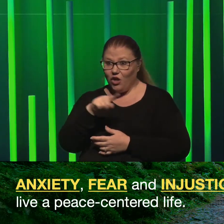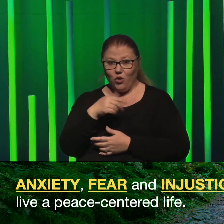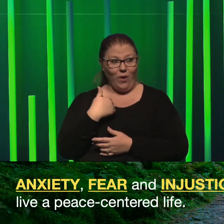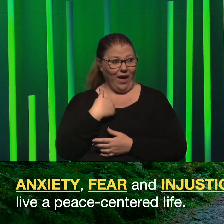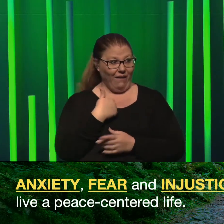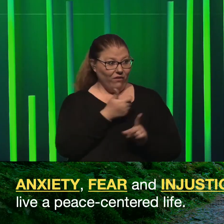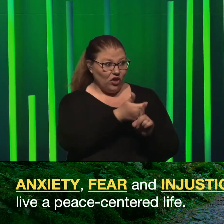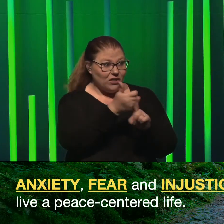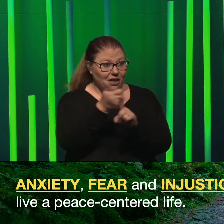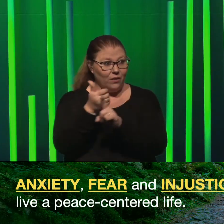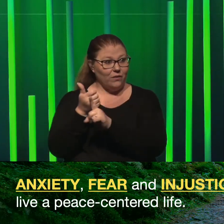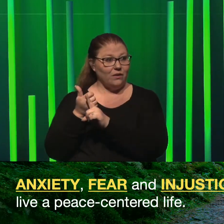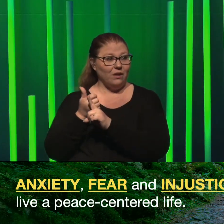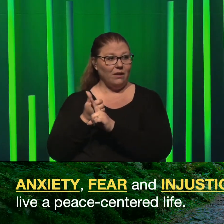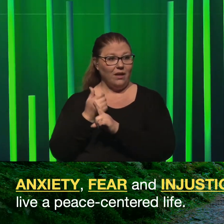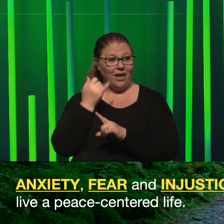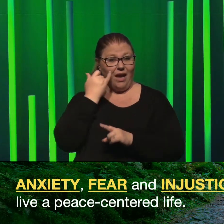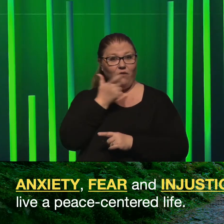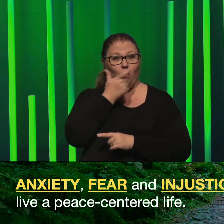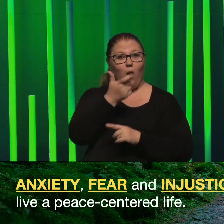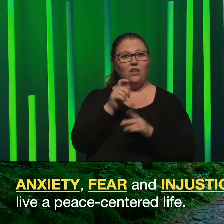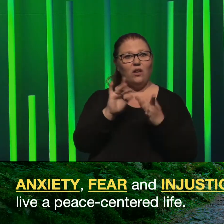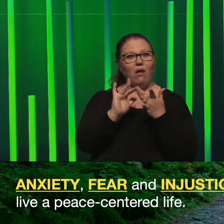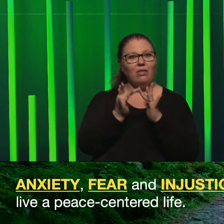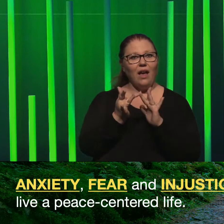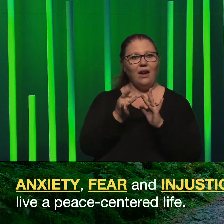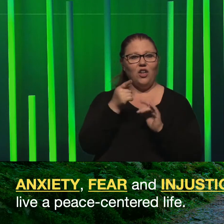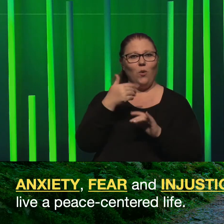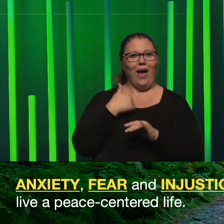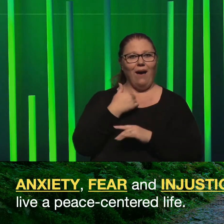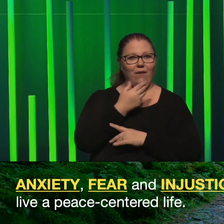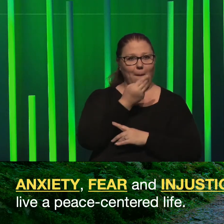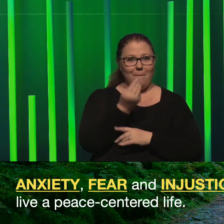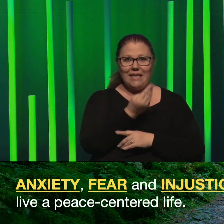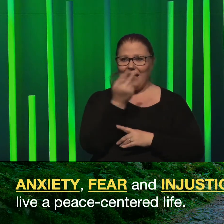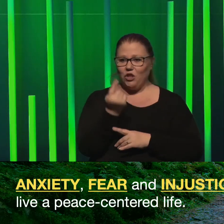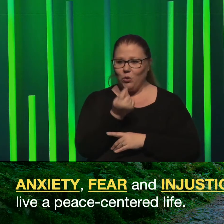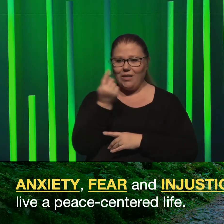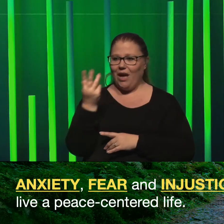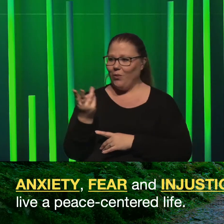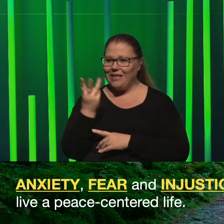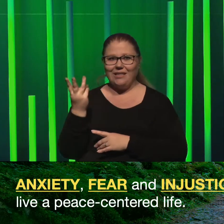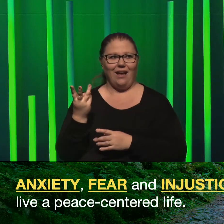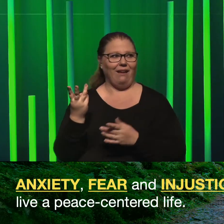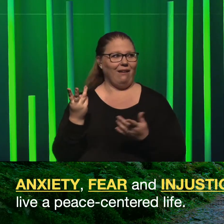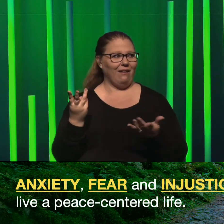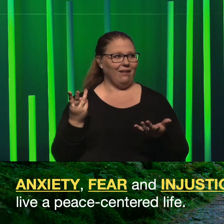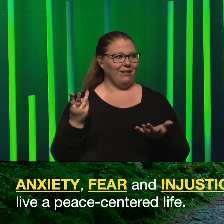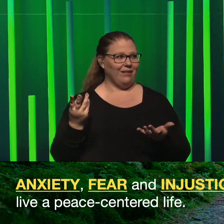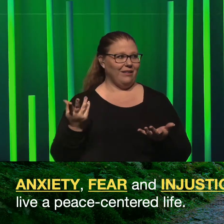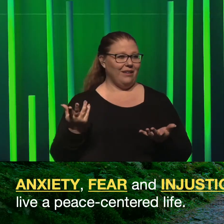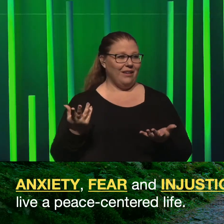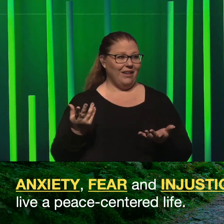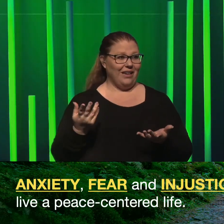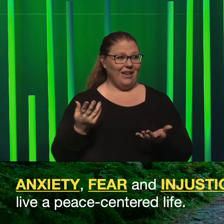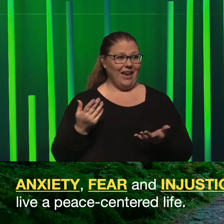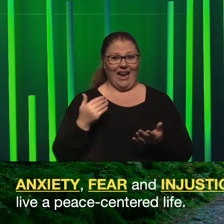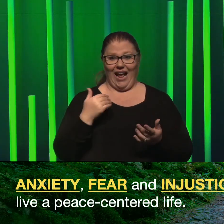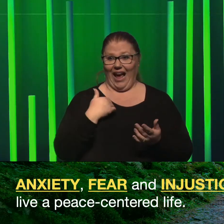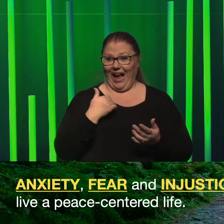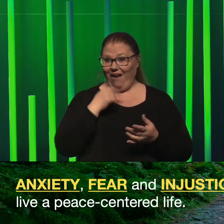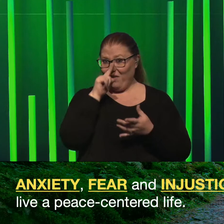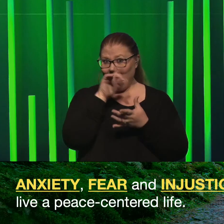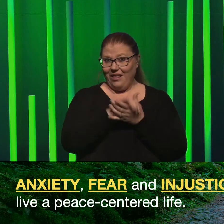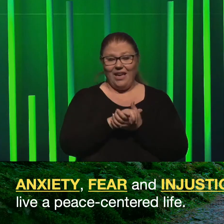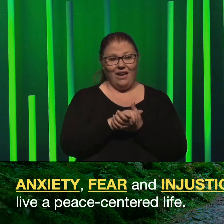you. And if you're tuning in online, you have your Monday and your Tuesday and your Wednesday. And I just have this belief